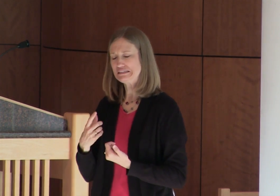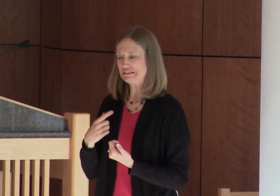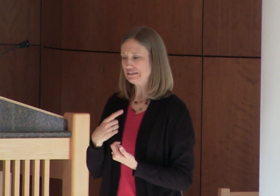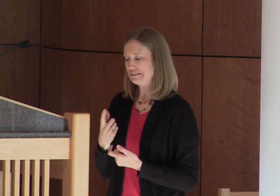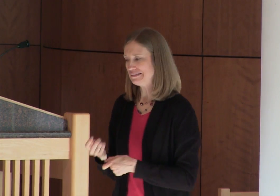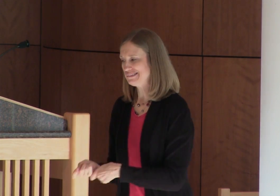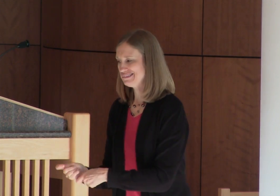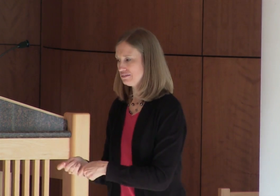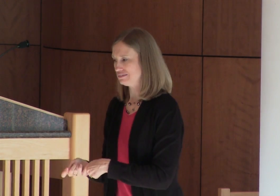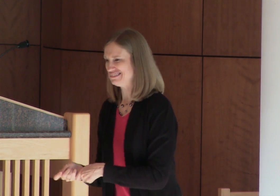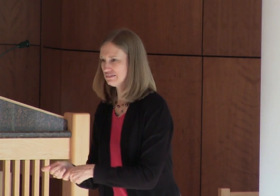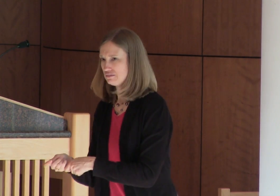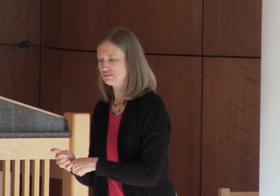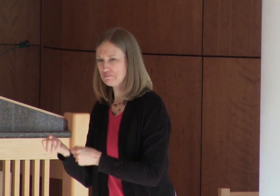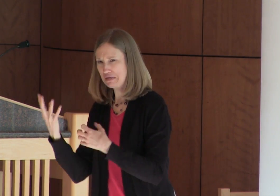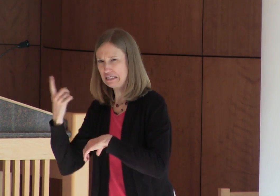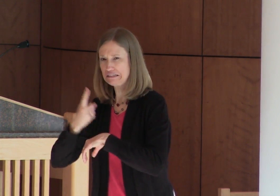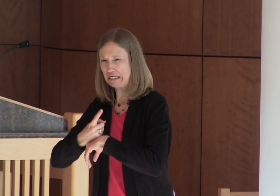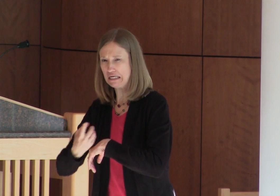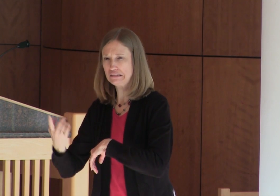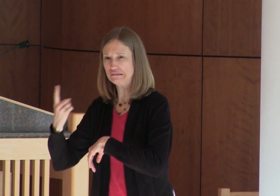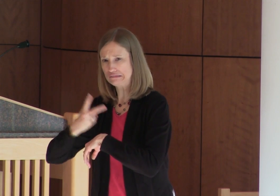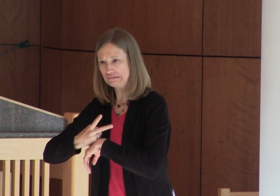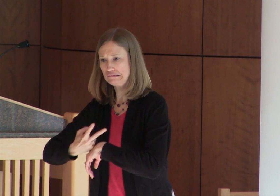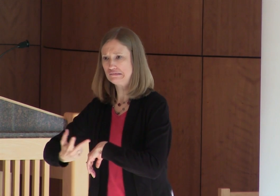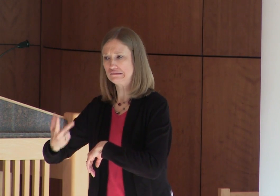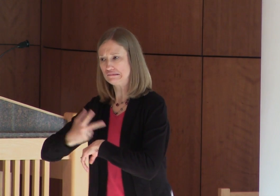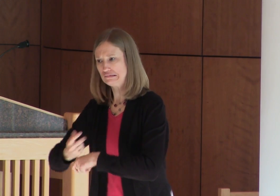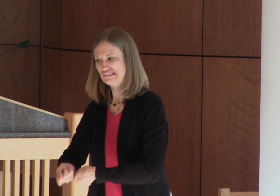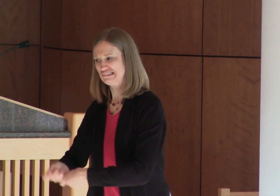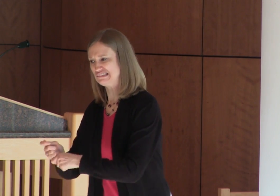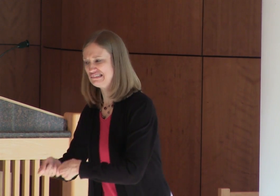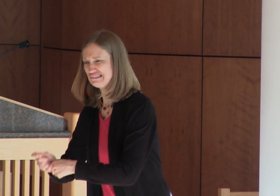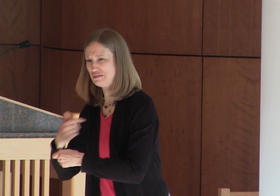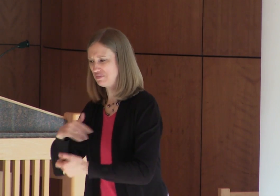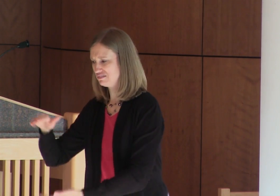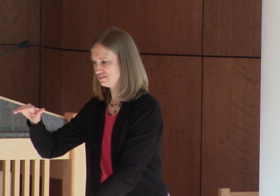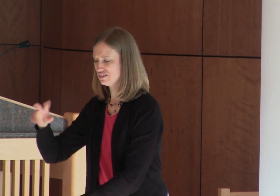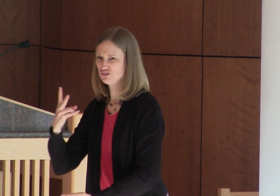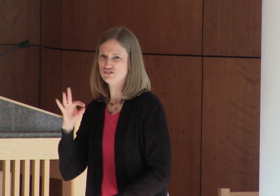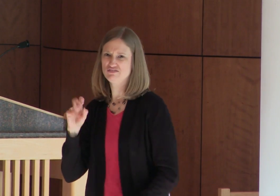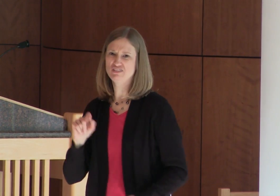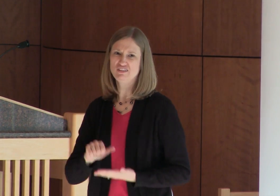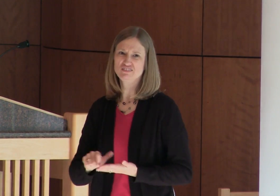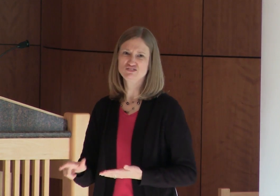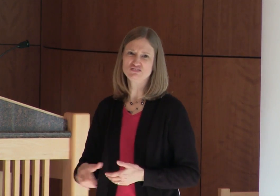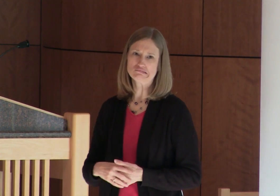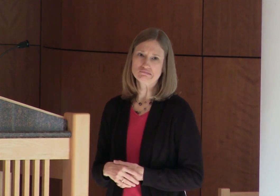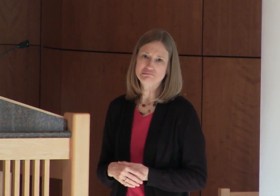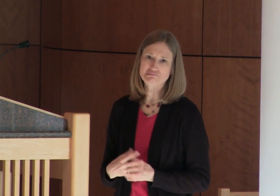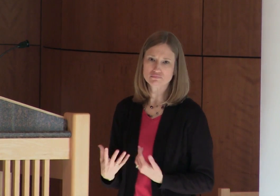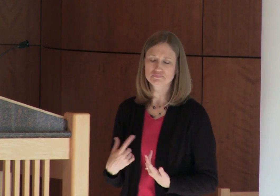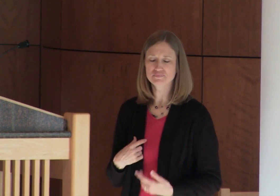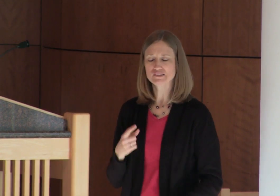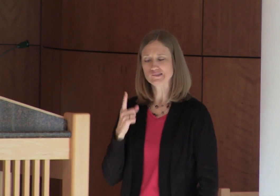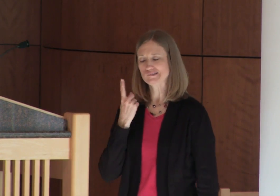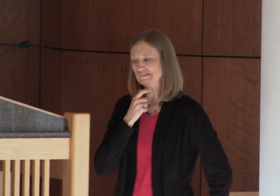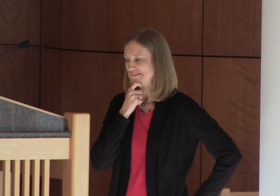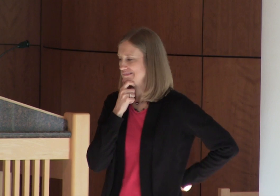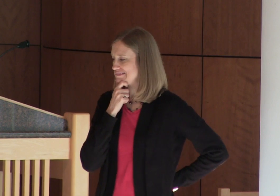many days of digging, I had carved out a hole 2 feet deep. And it began to occur to me that this underground clubhouse was